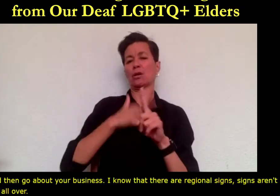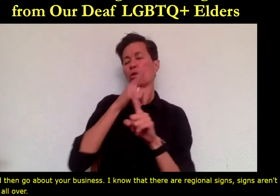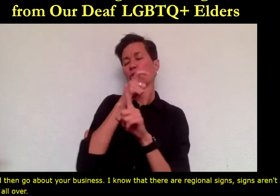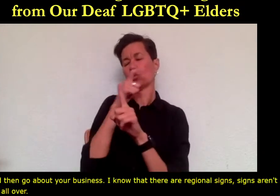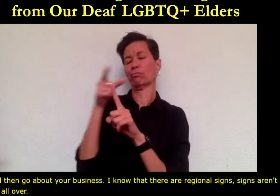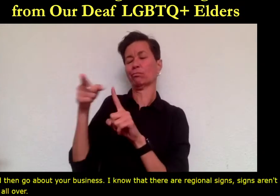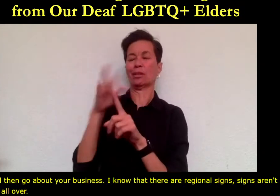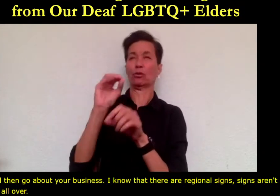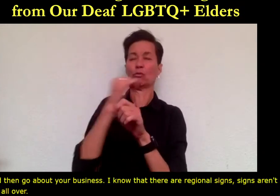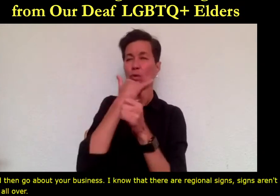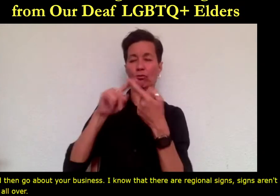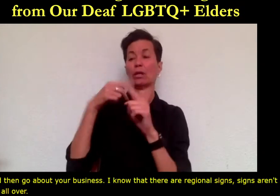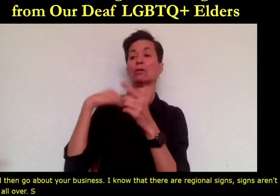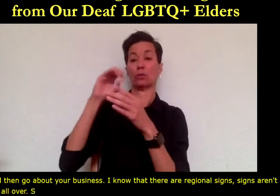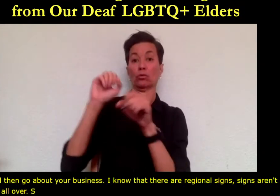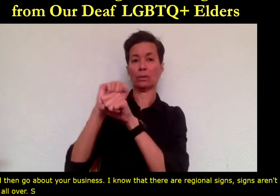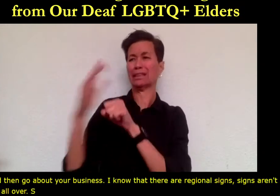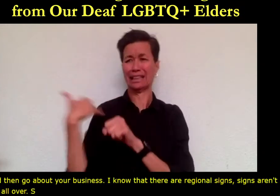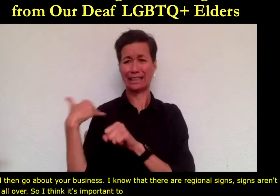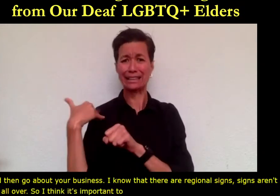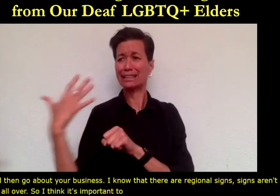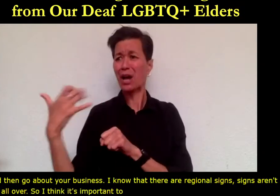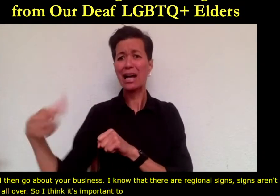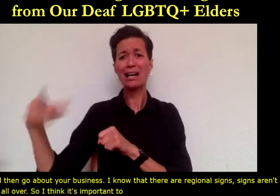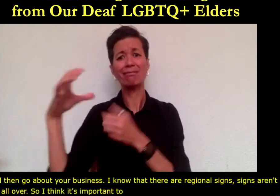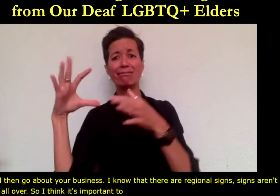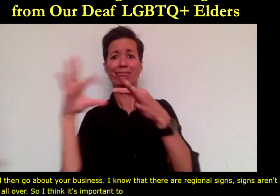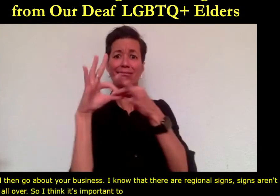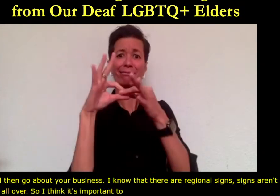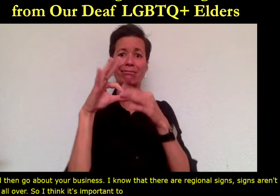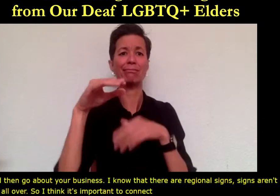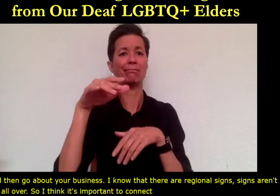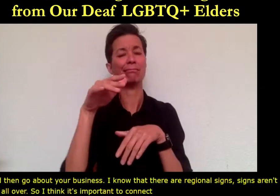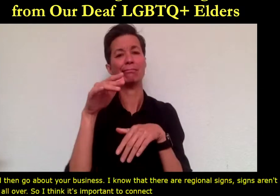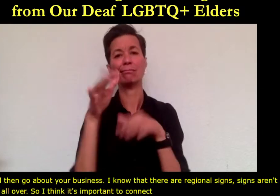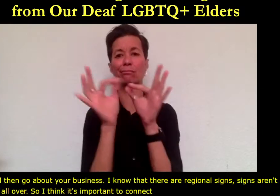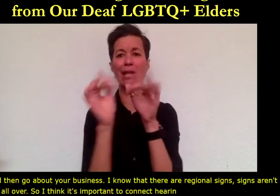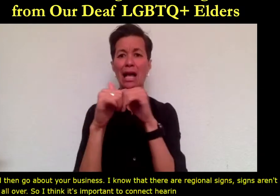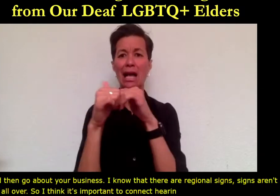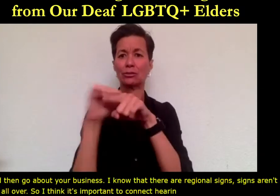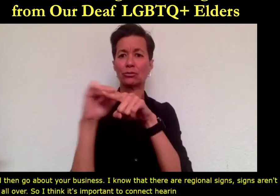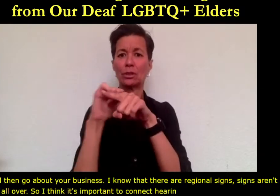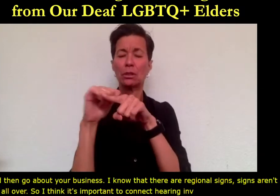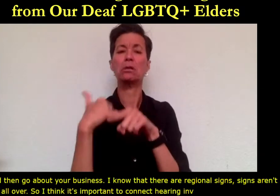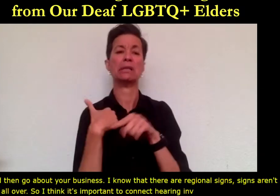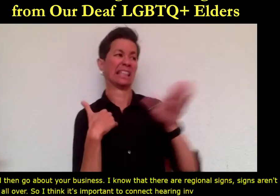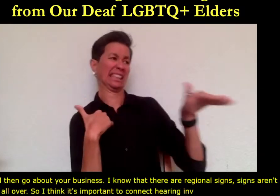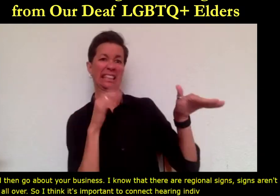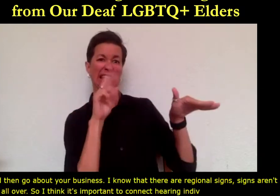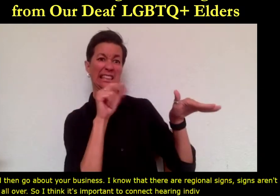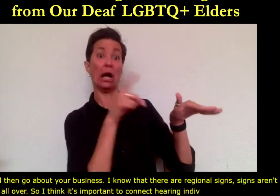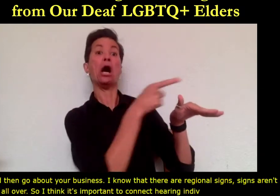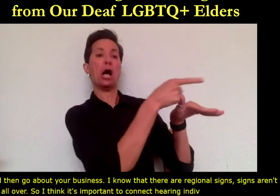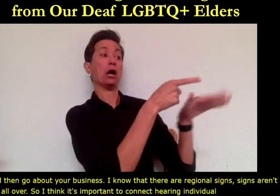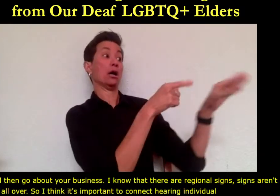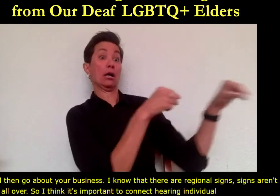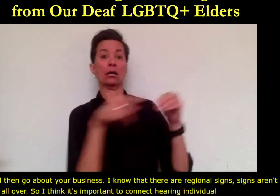one of my friends um actually a co-worker of mine wanted to get into some